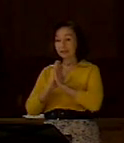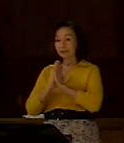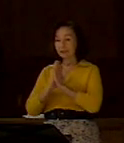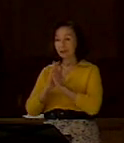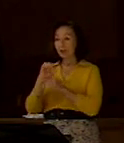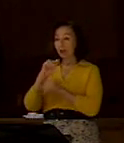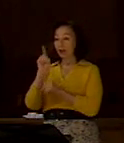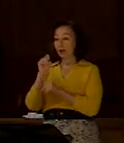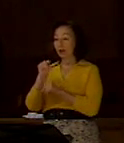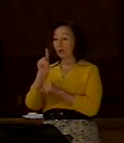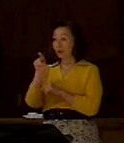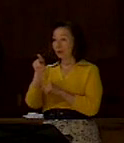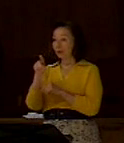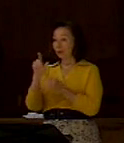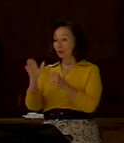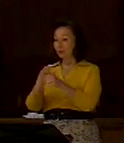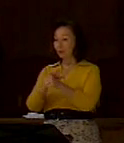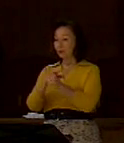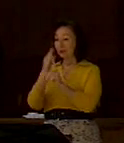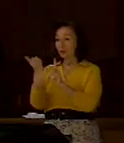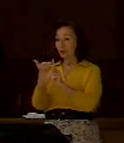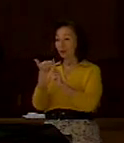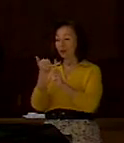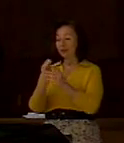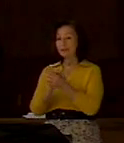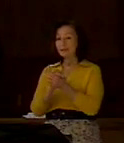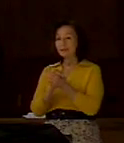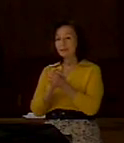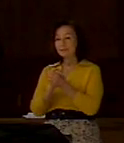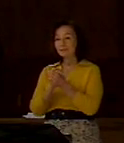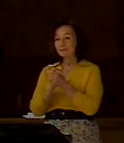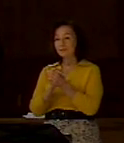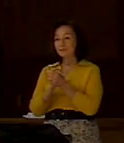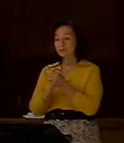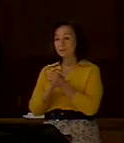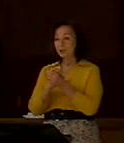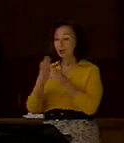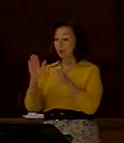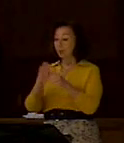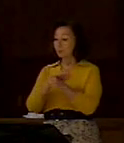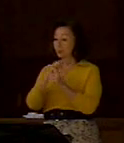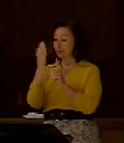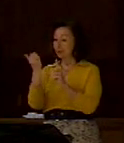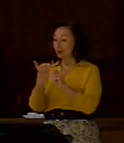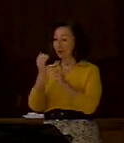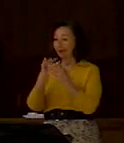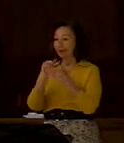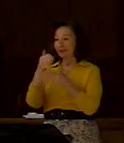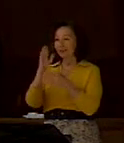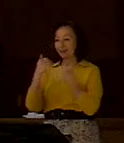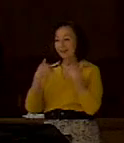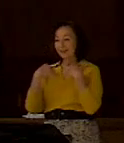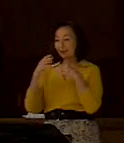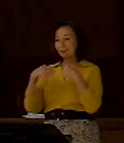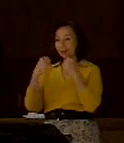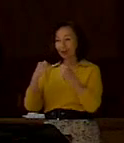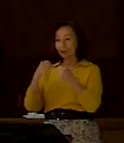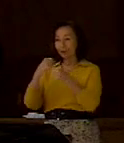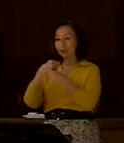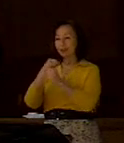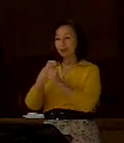are you fully persuaded? Are you fully persuaded that God has the power to make